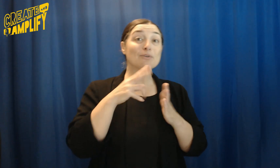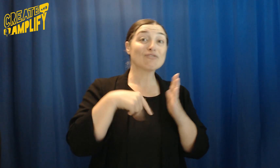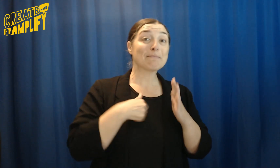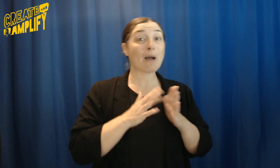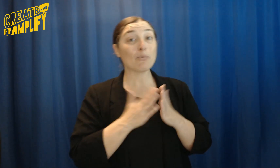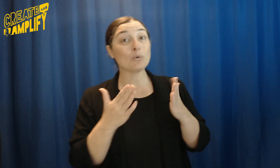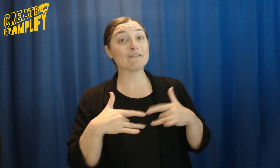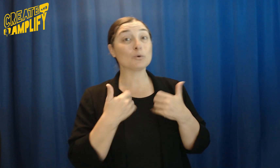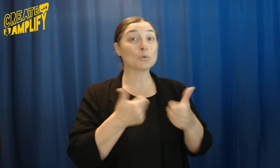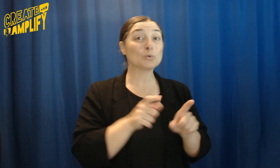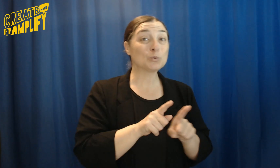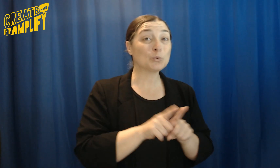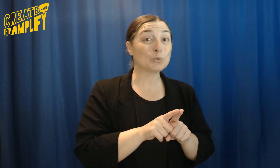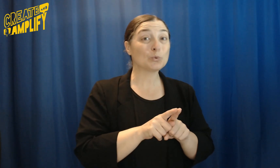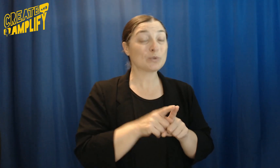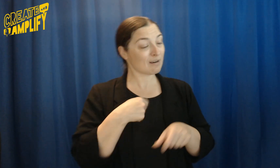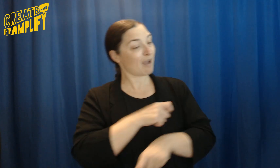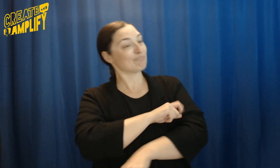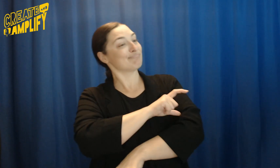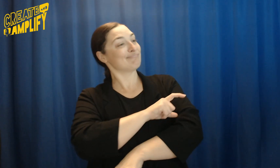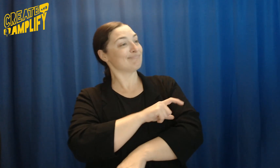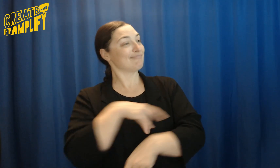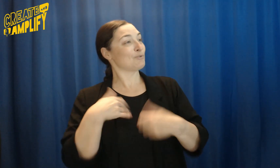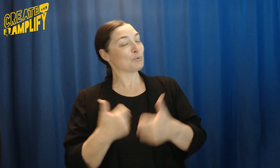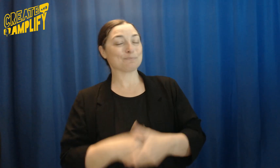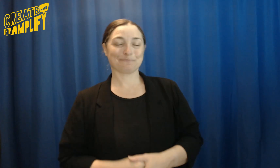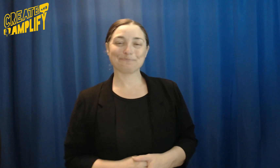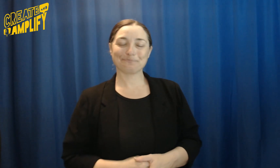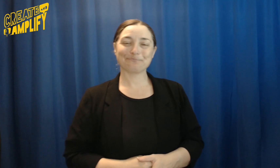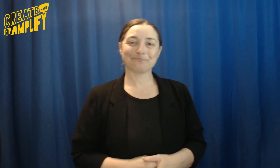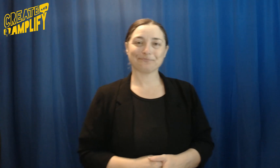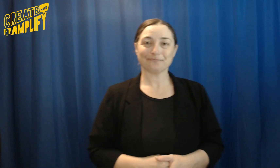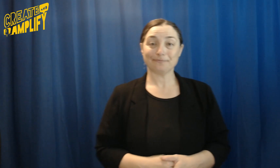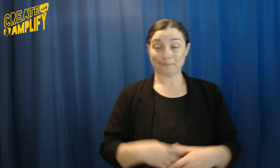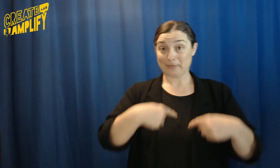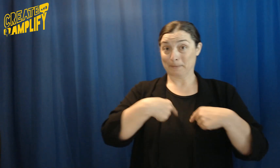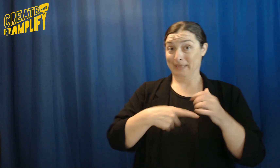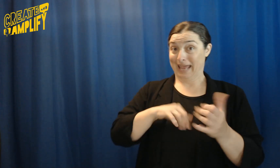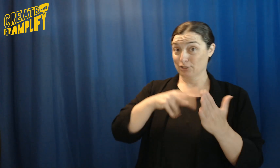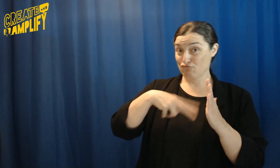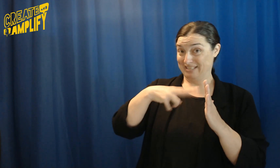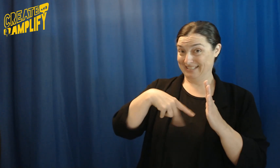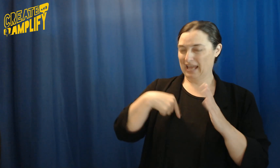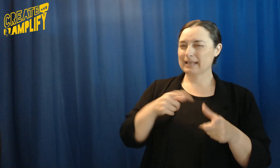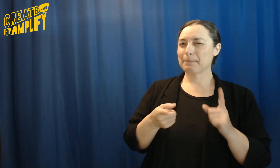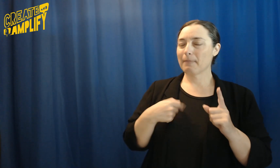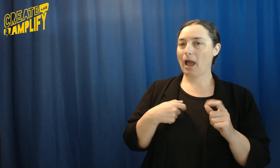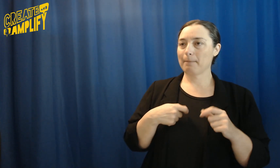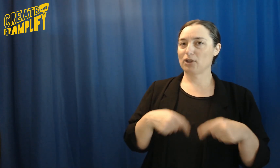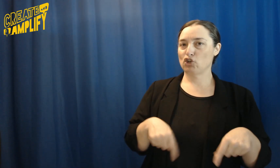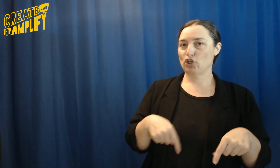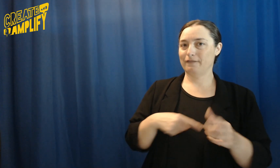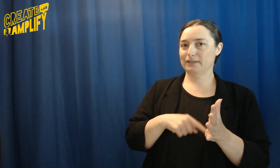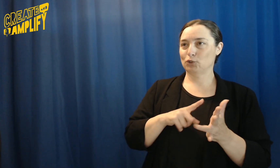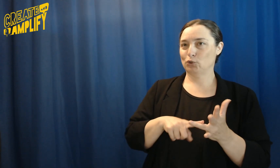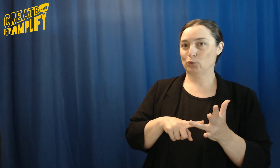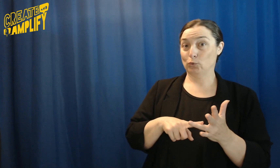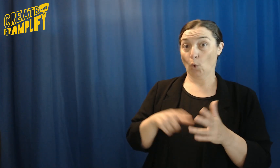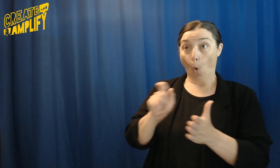and then I feel a bit good too. I, as a reader, get nervous sometimes to approach the authors, but hearing